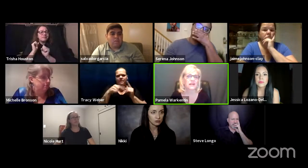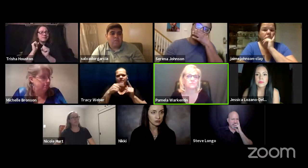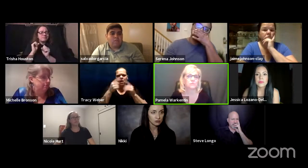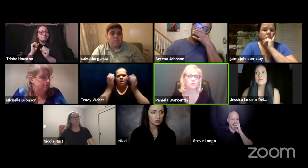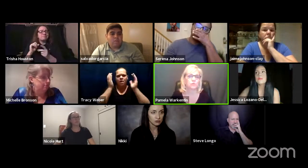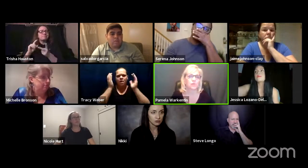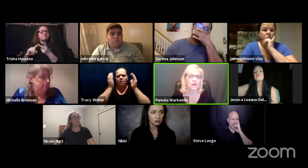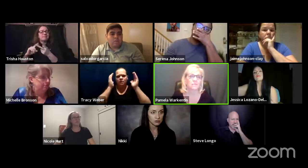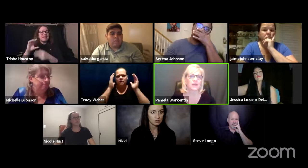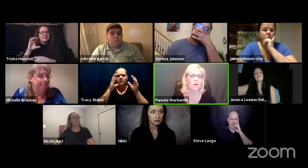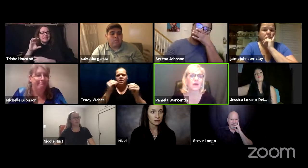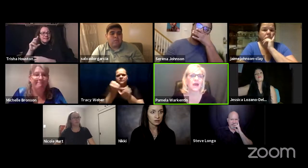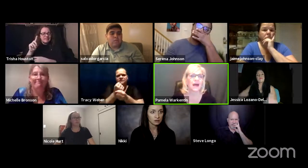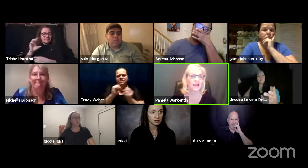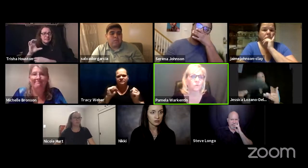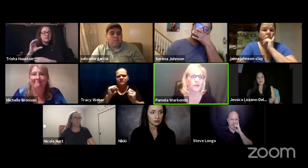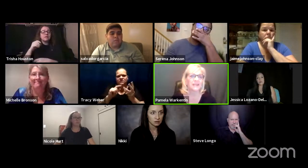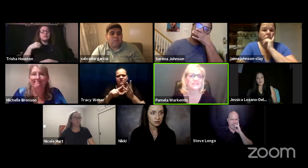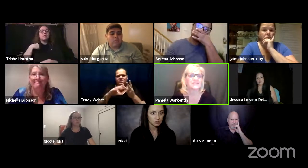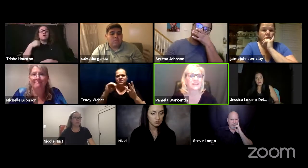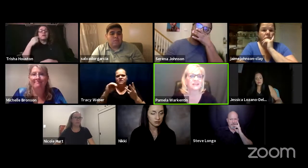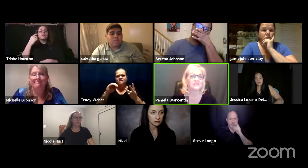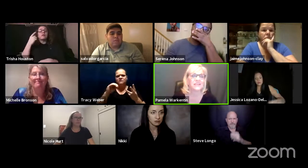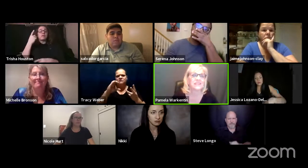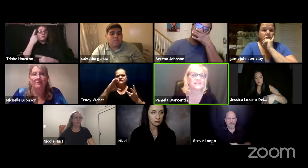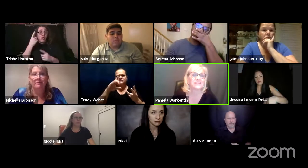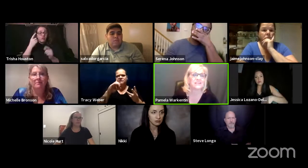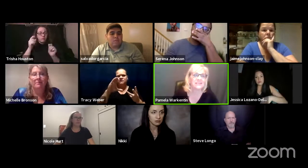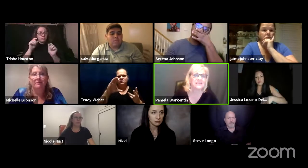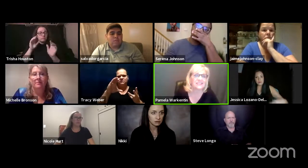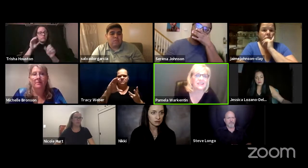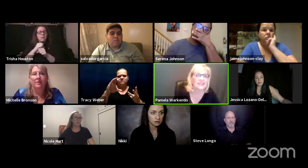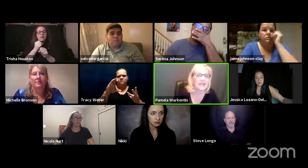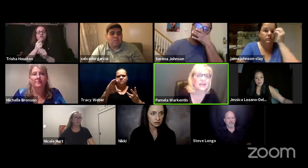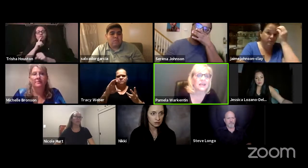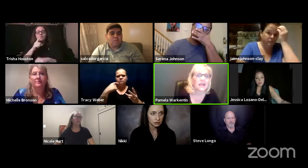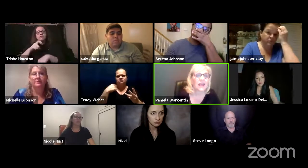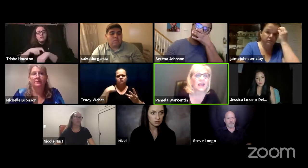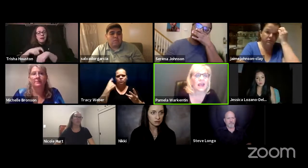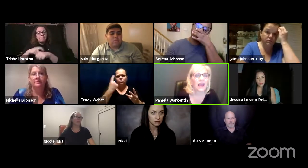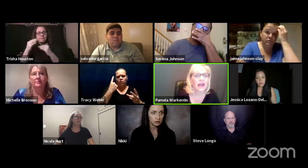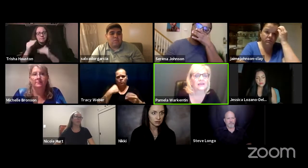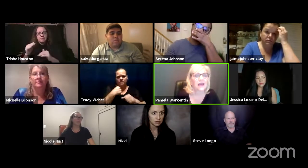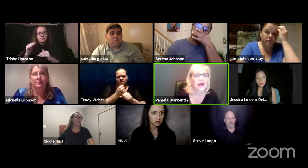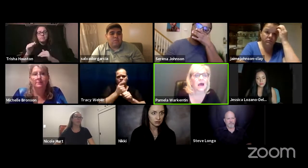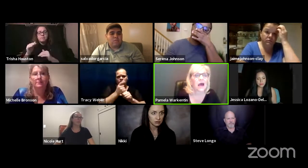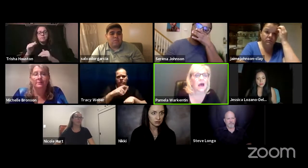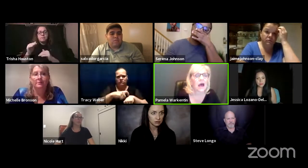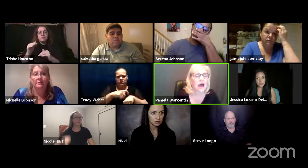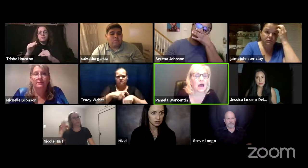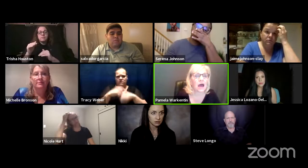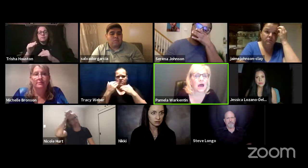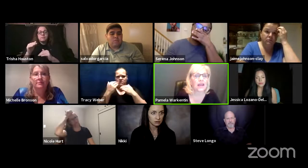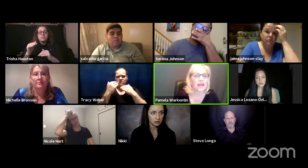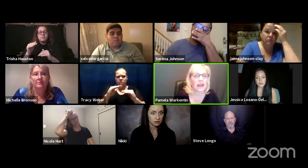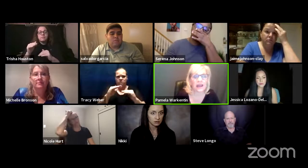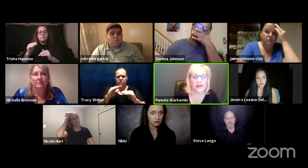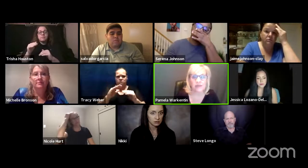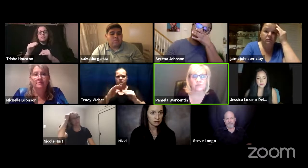time to talk about Halloween safety, the CDC, and I need to